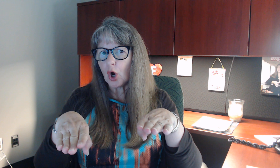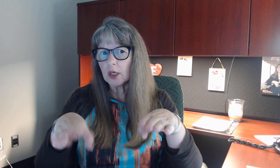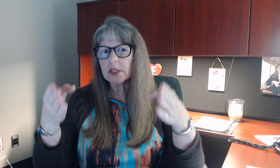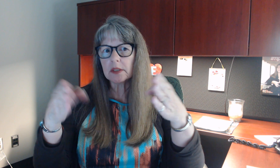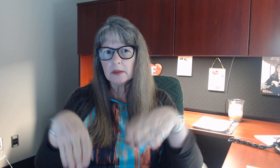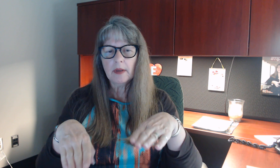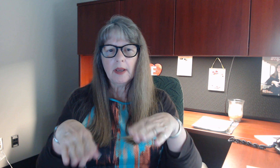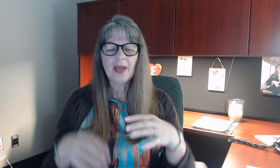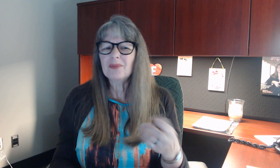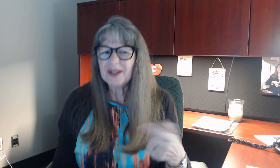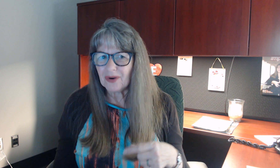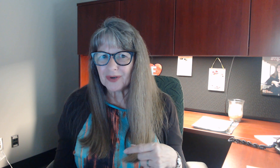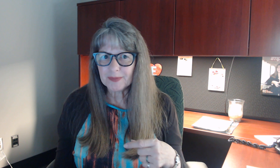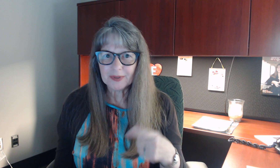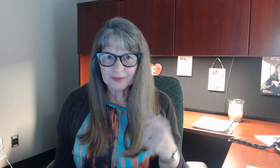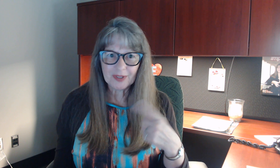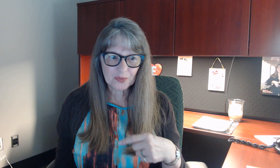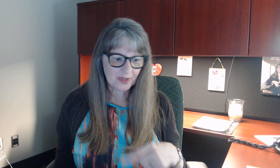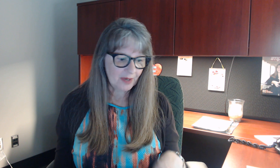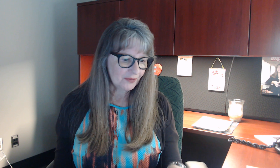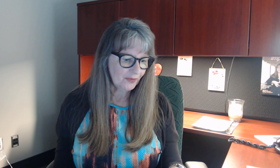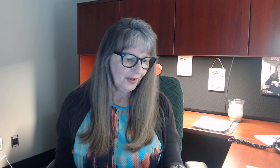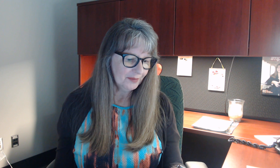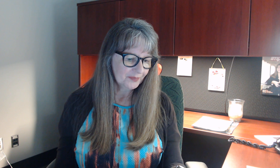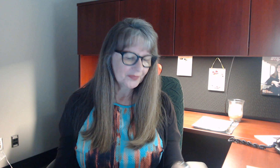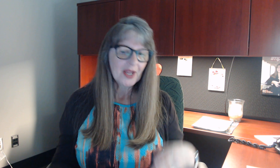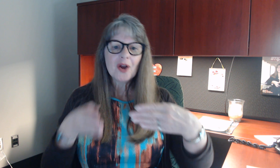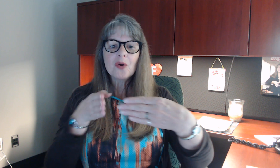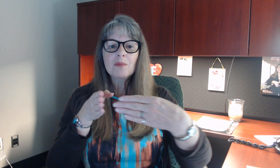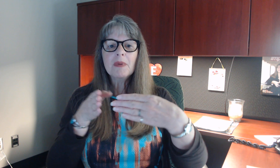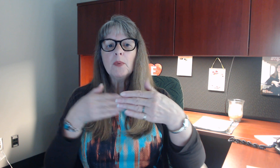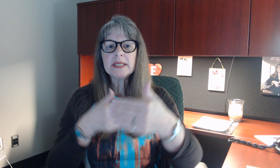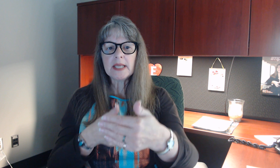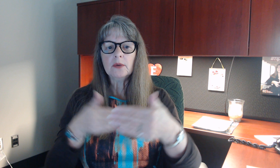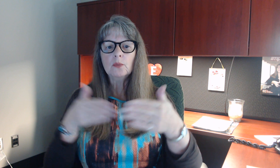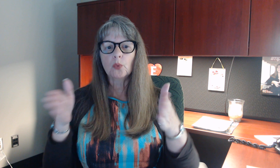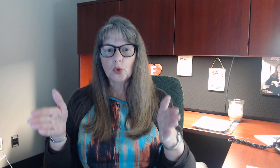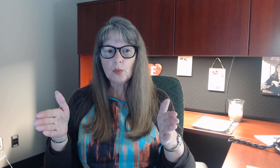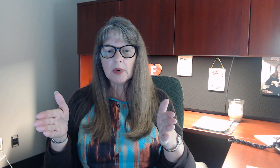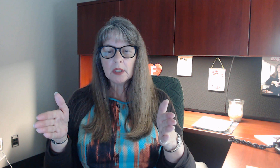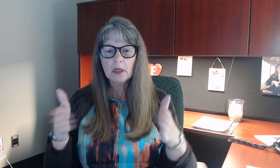cards. I don't play cards, but that's where it comes from. Remember we said room,